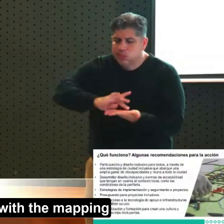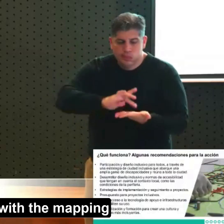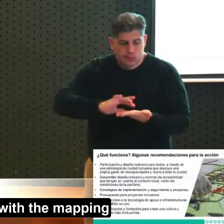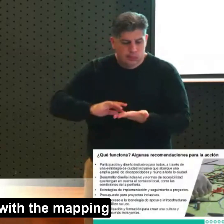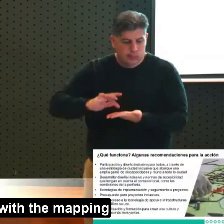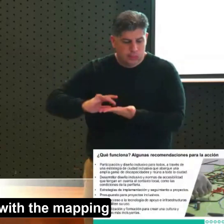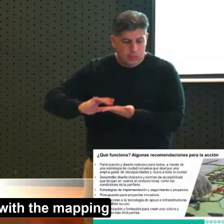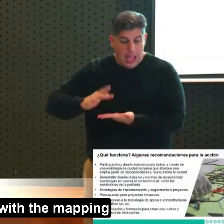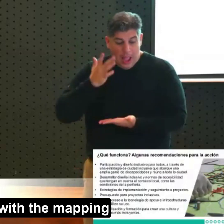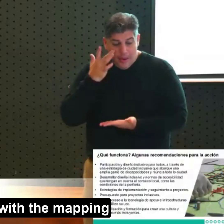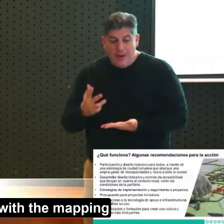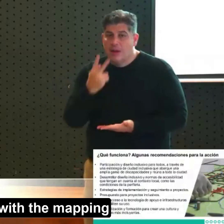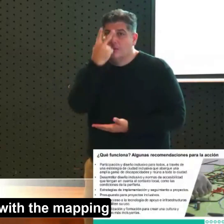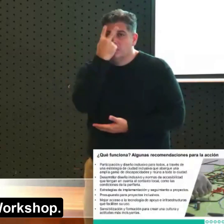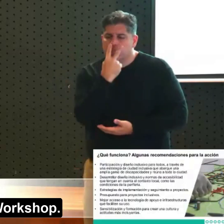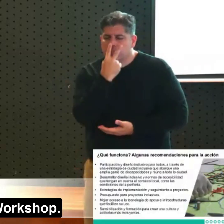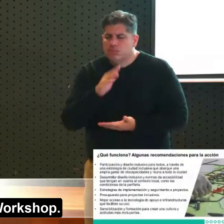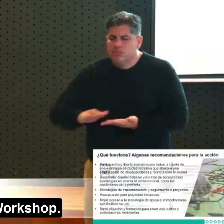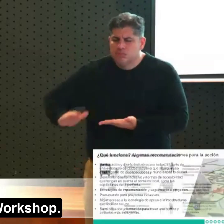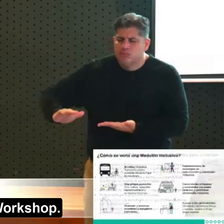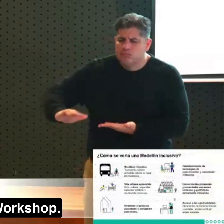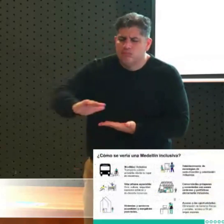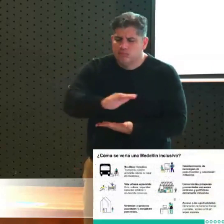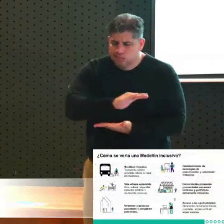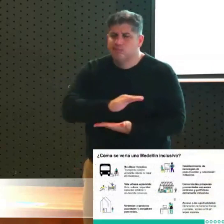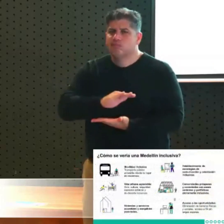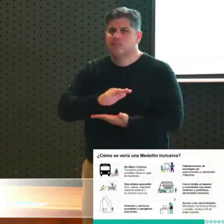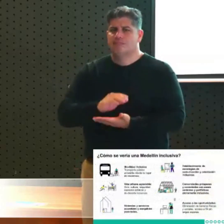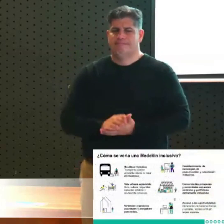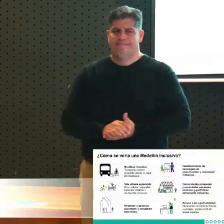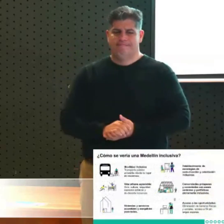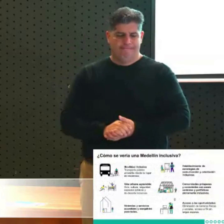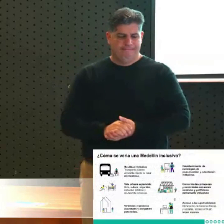activities here with the mapping workshop.